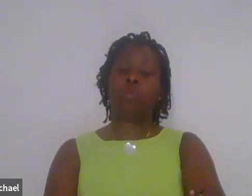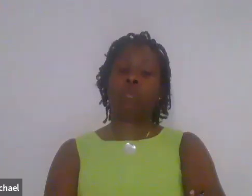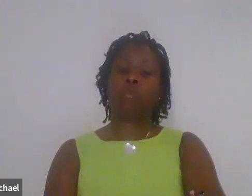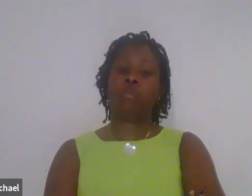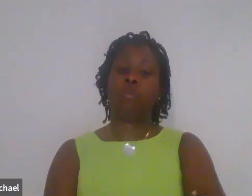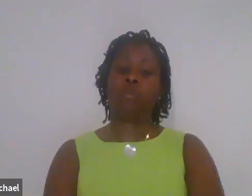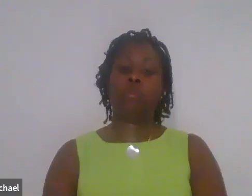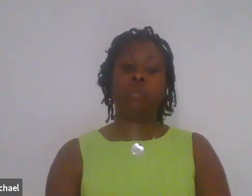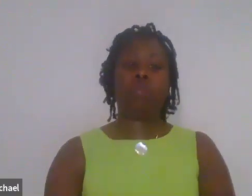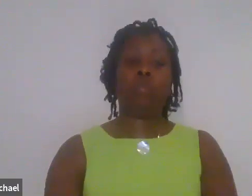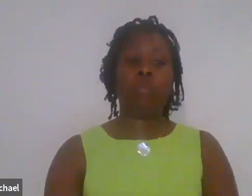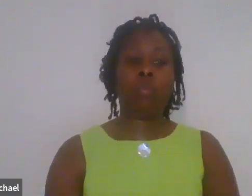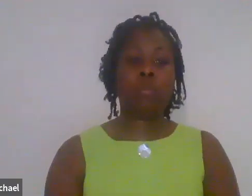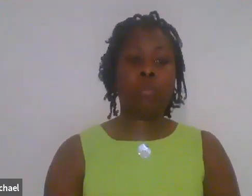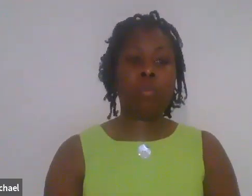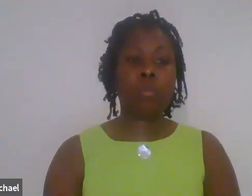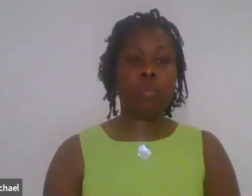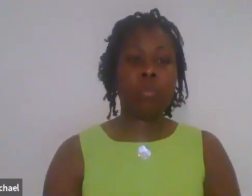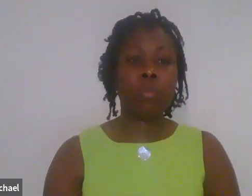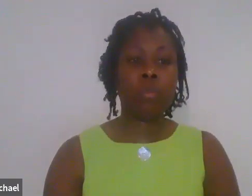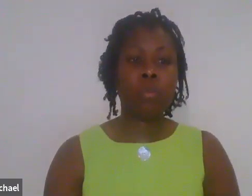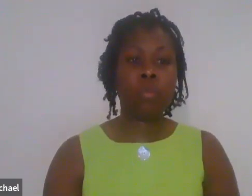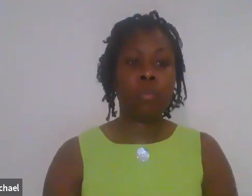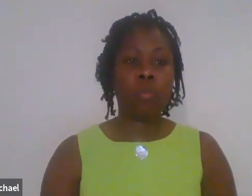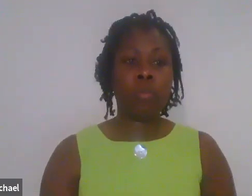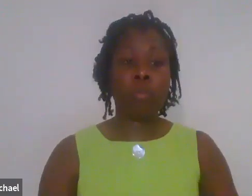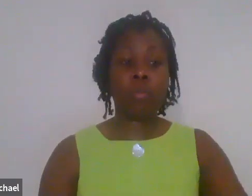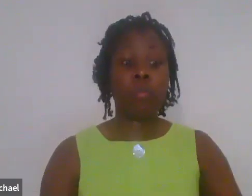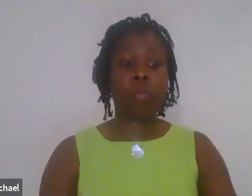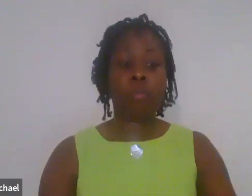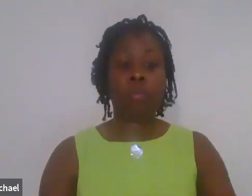Ms. Ashura Michael is a young deaf human rights and gender advocate in Kenya.